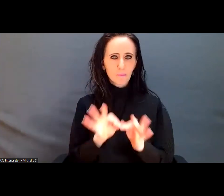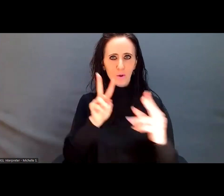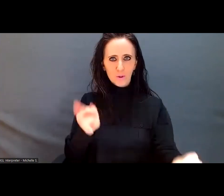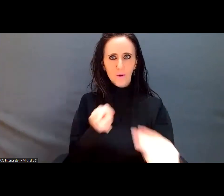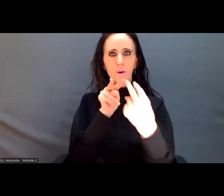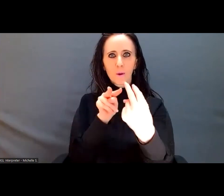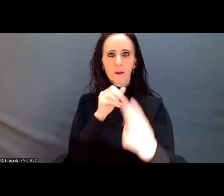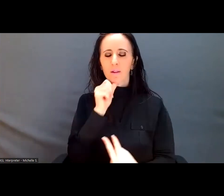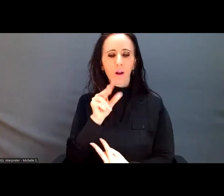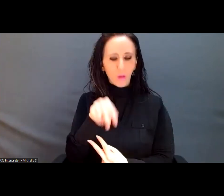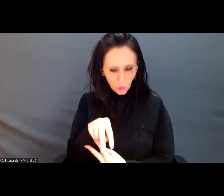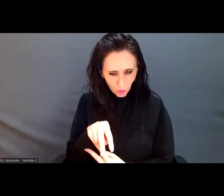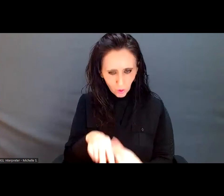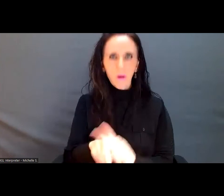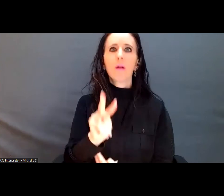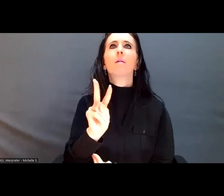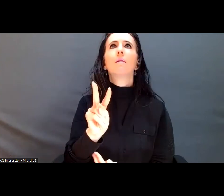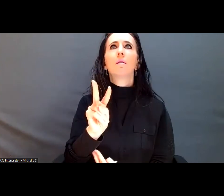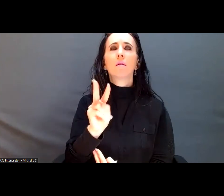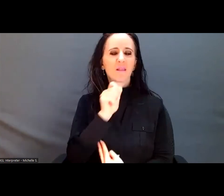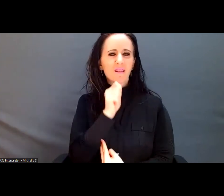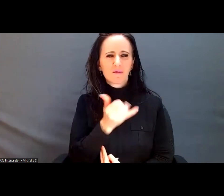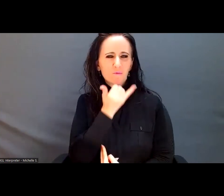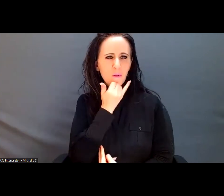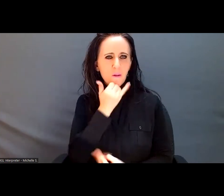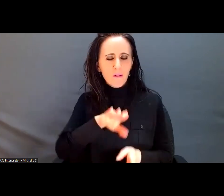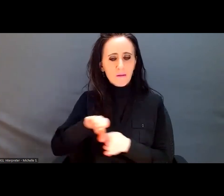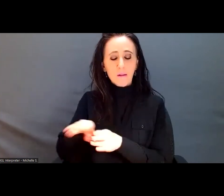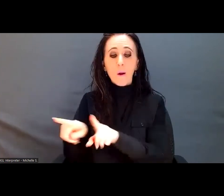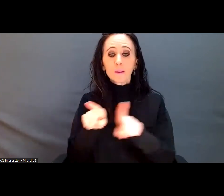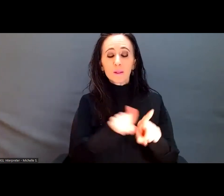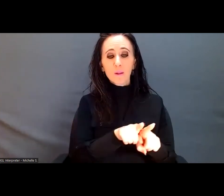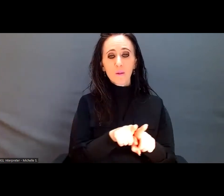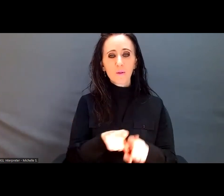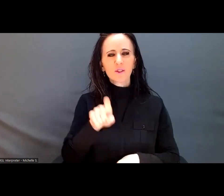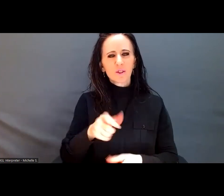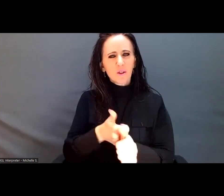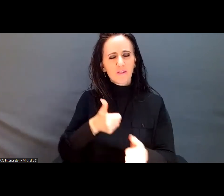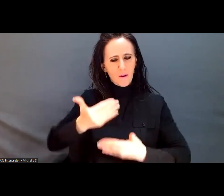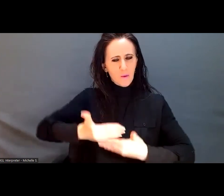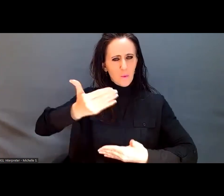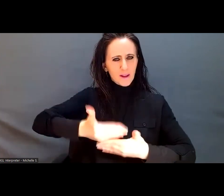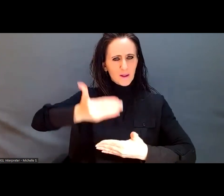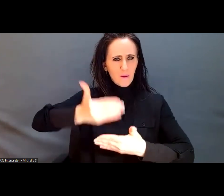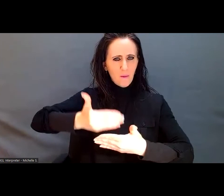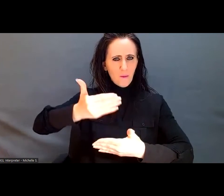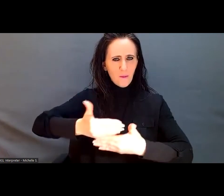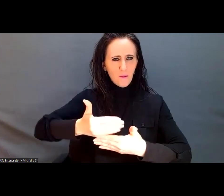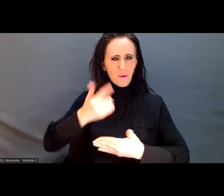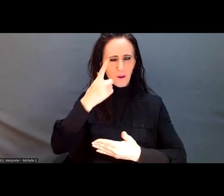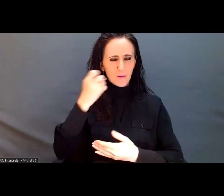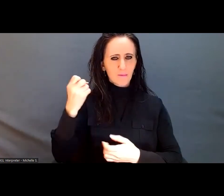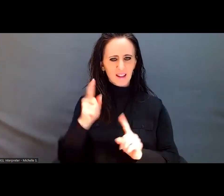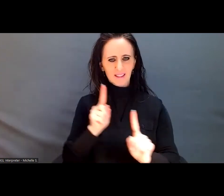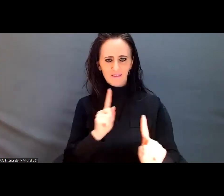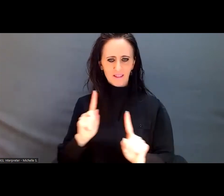Avoid windows behind you because you'll fade out. You'll be in the shadows. So again, utilize your